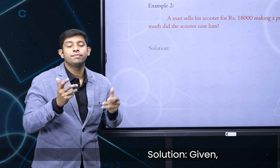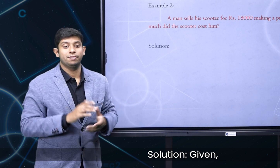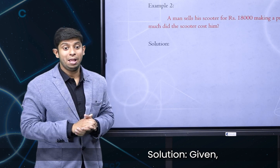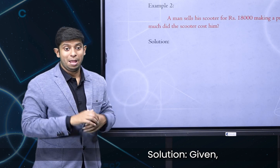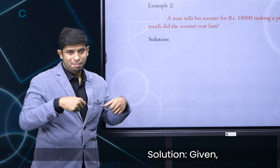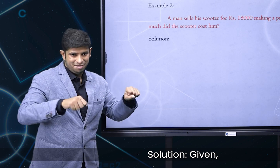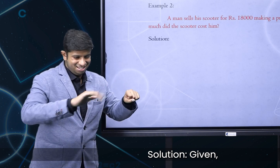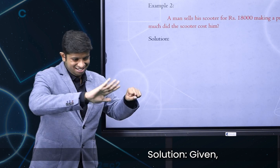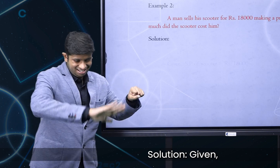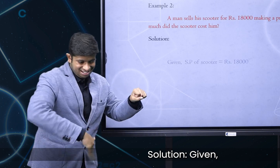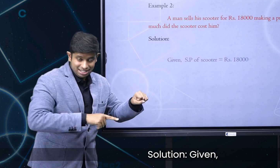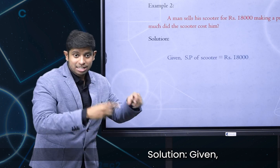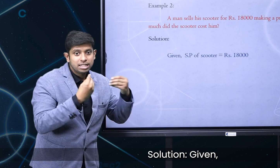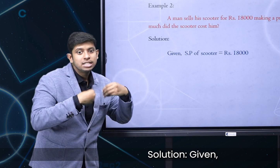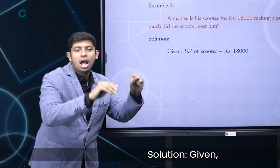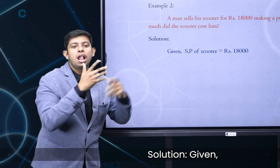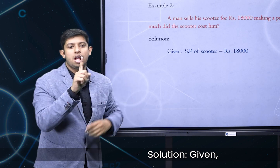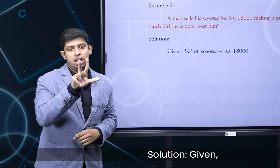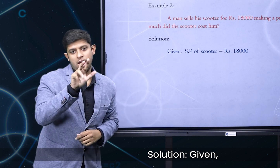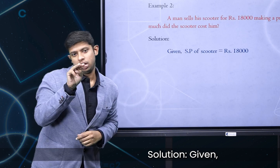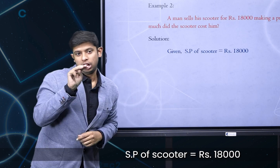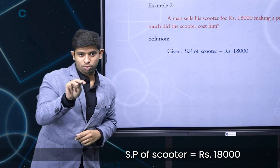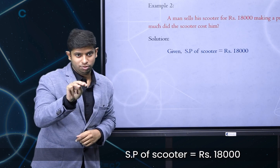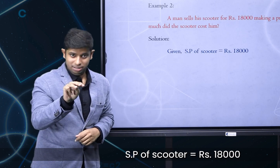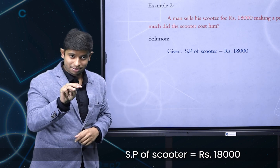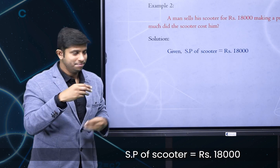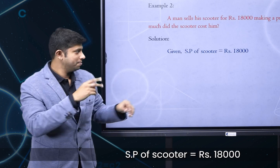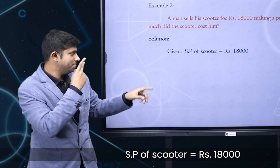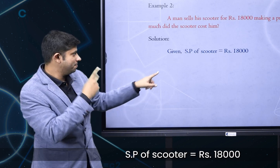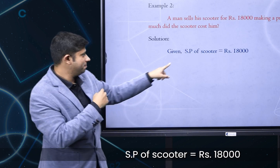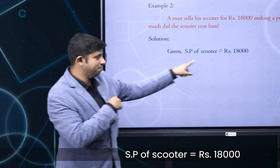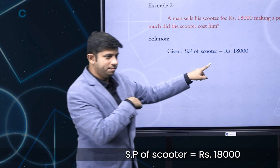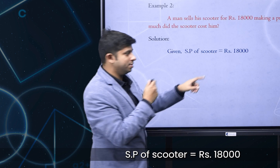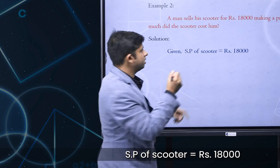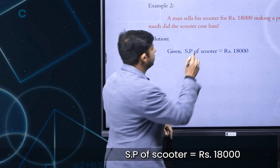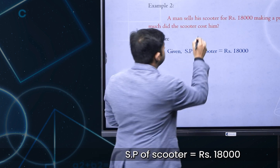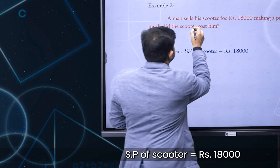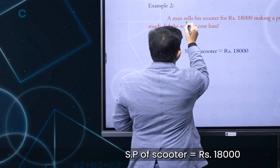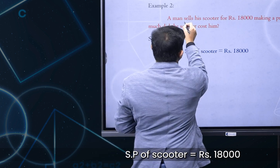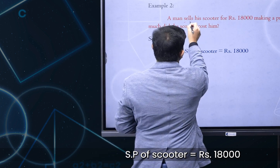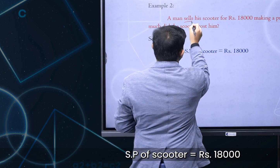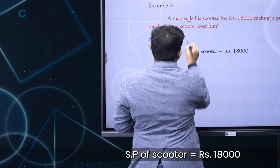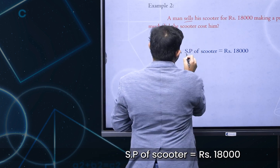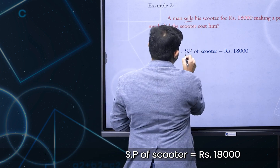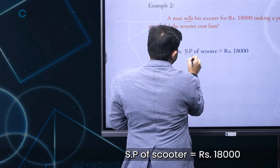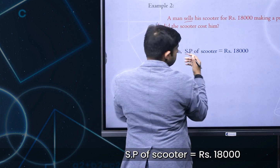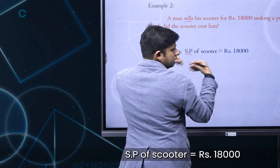Solution. Given. Selling price of scooter equals to Rs 18,000.